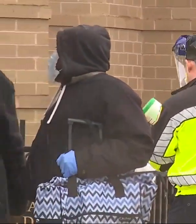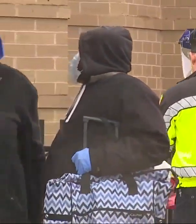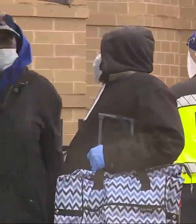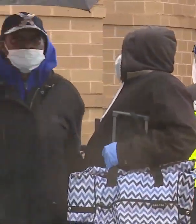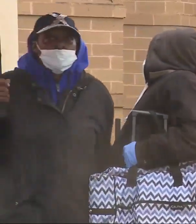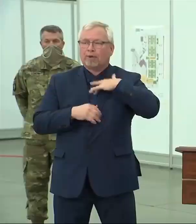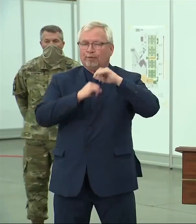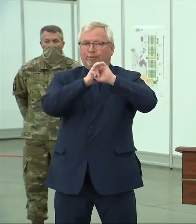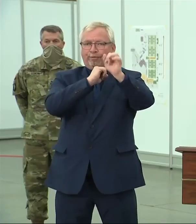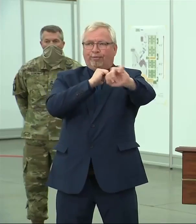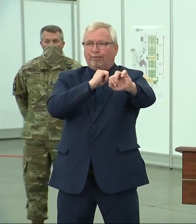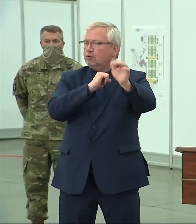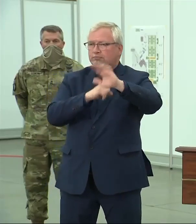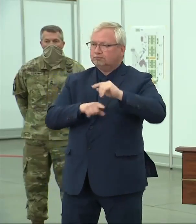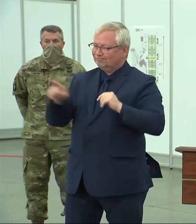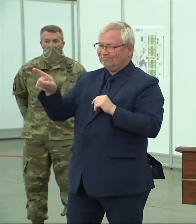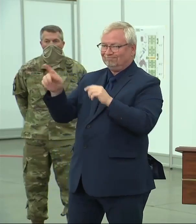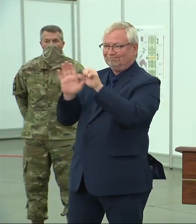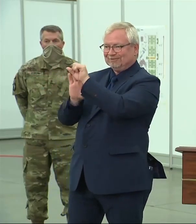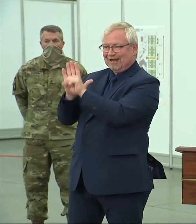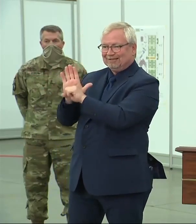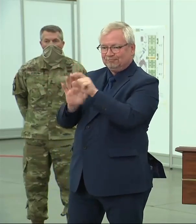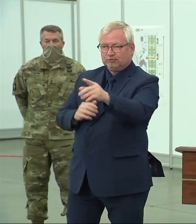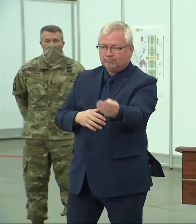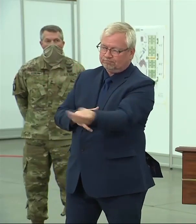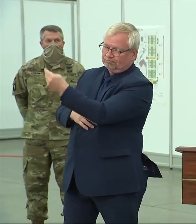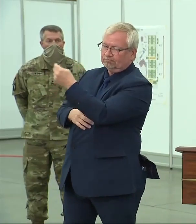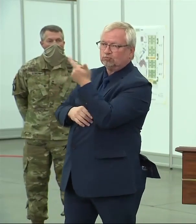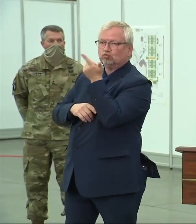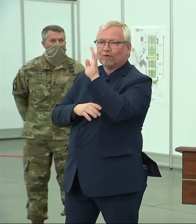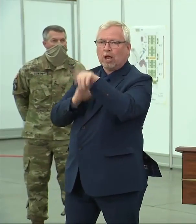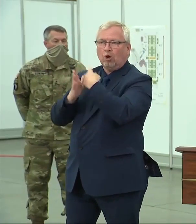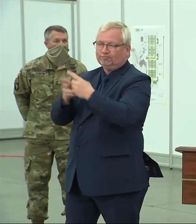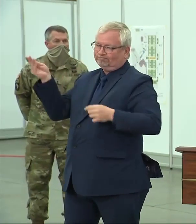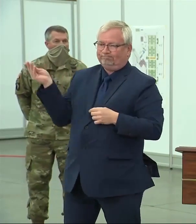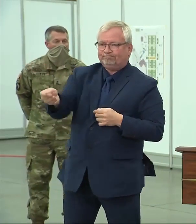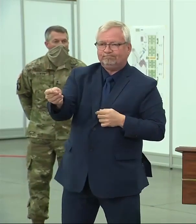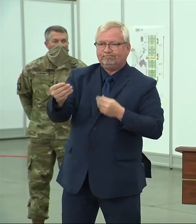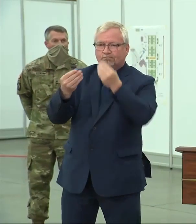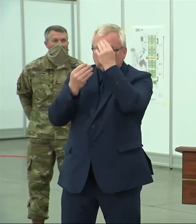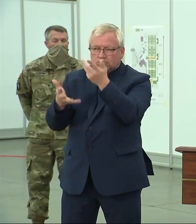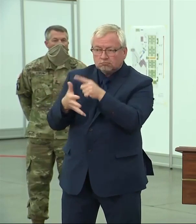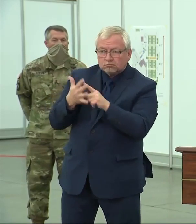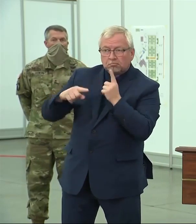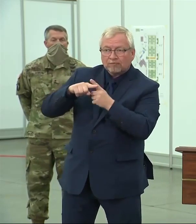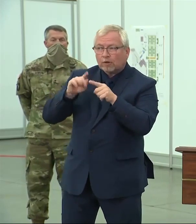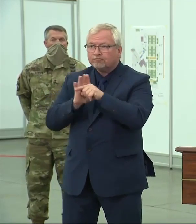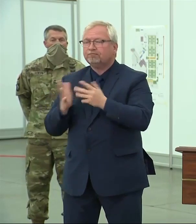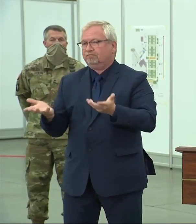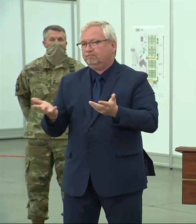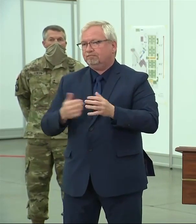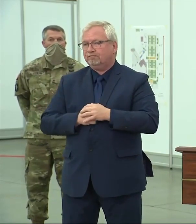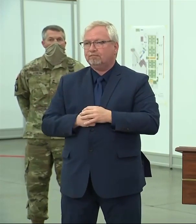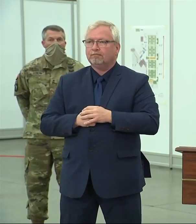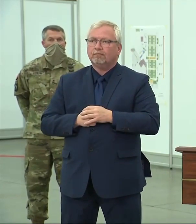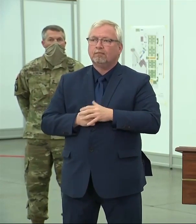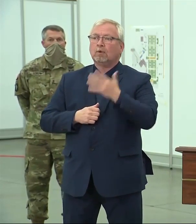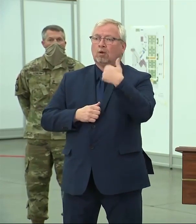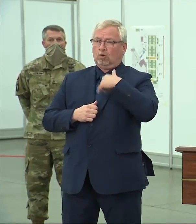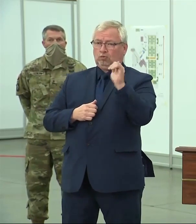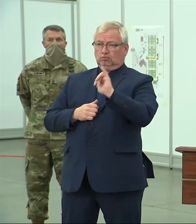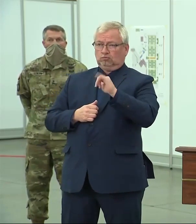Today, we are launching statewide strike teams composed of members of the National Guard,